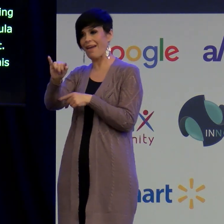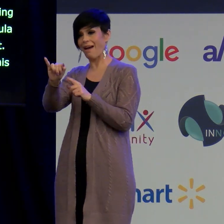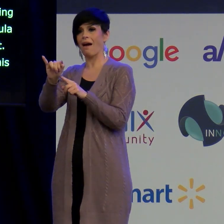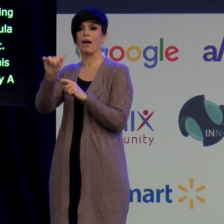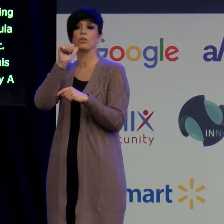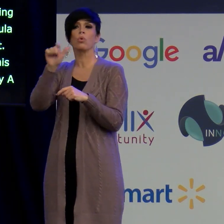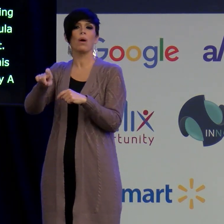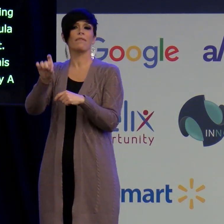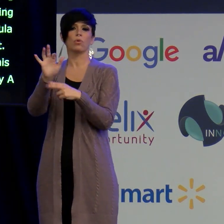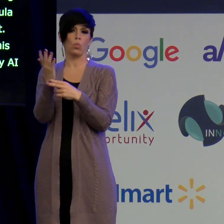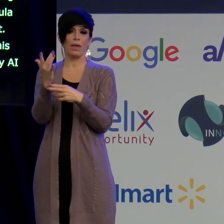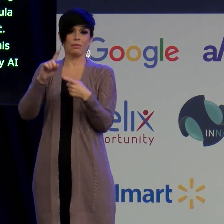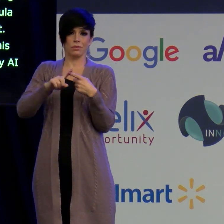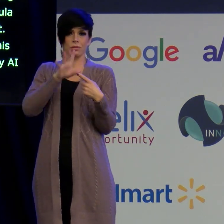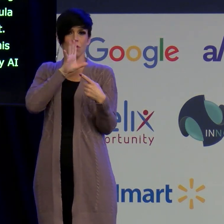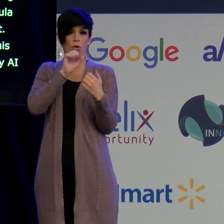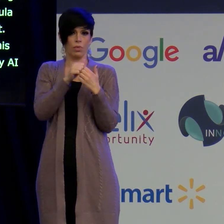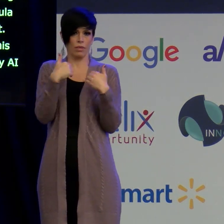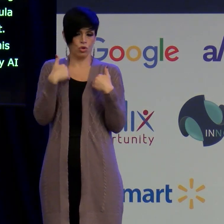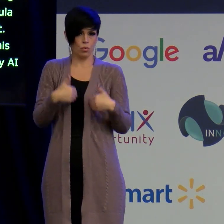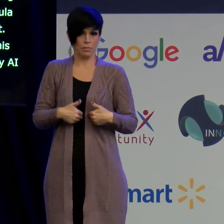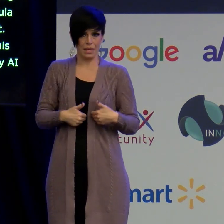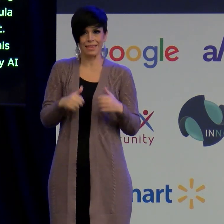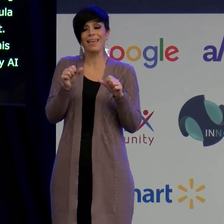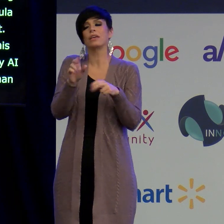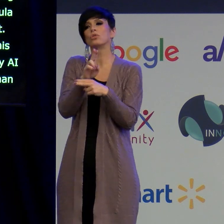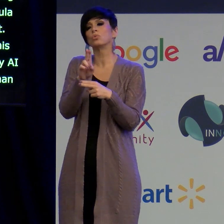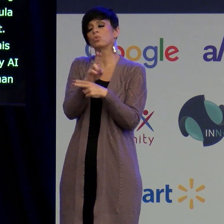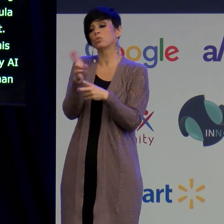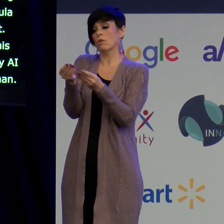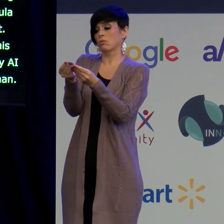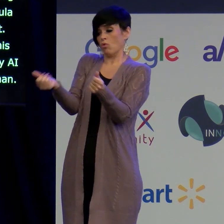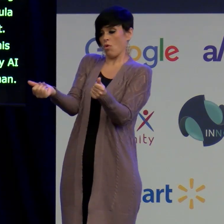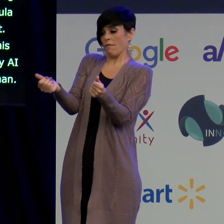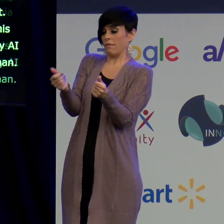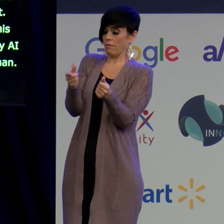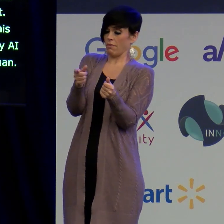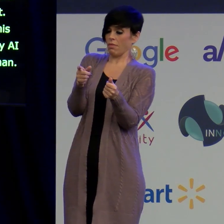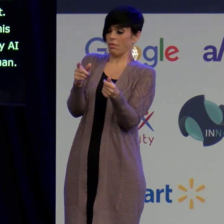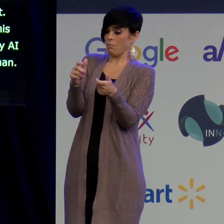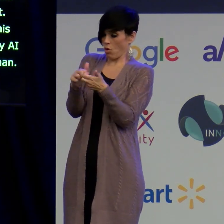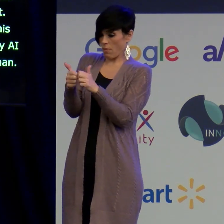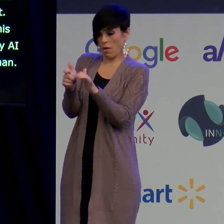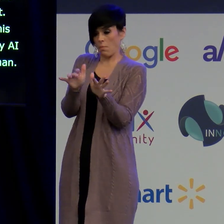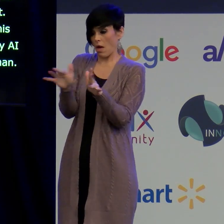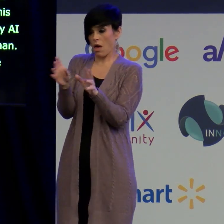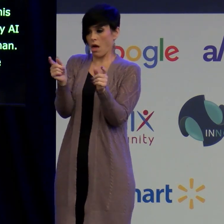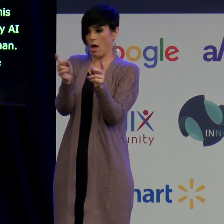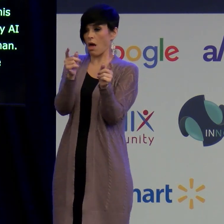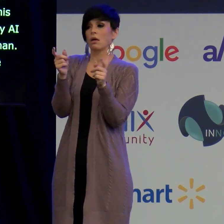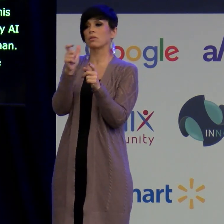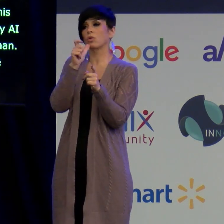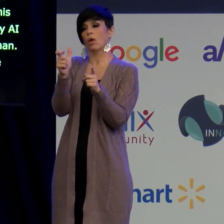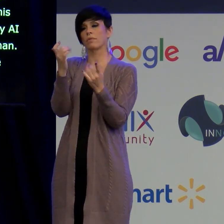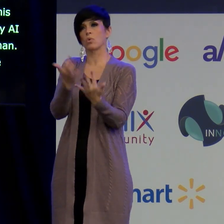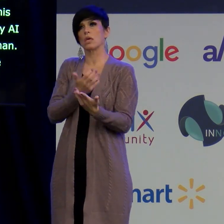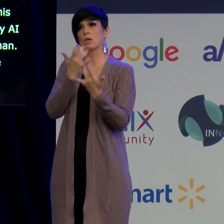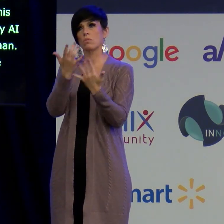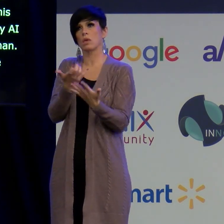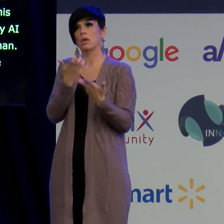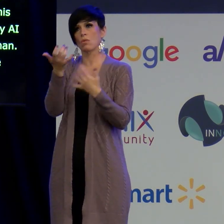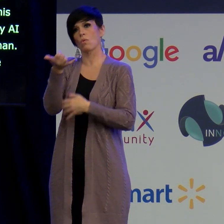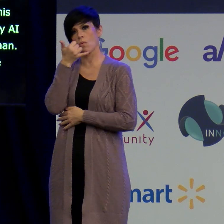to a human. It means that person is able to solve their query quicker and faster without waiting on the call line for